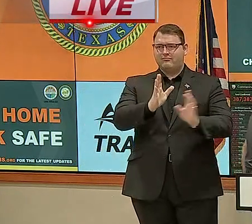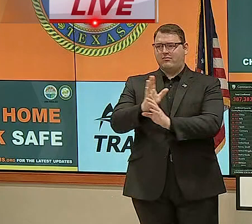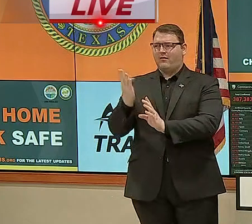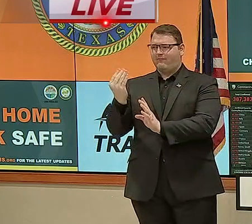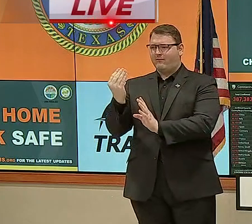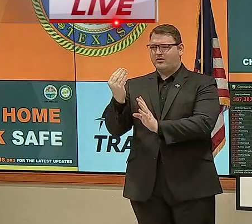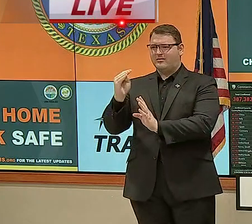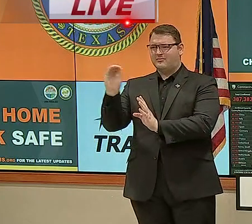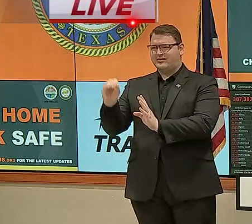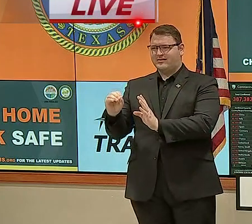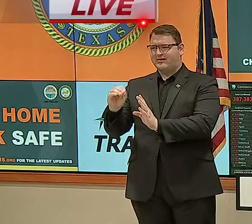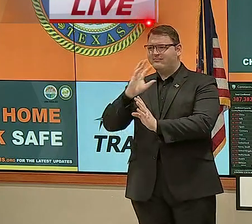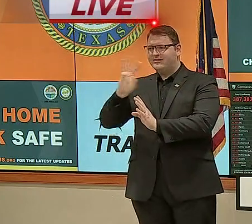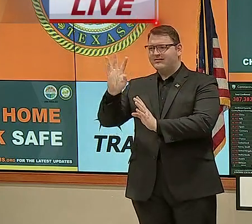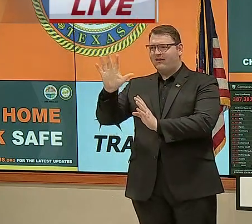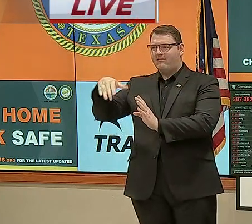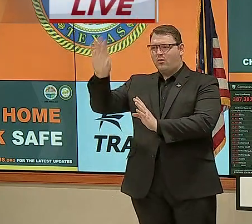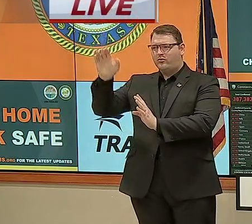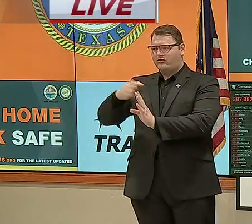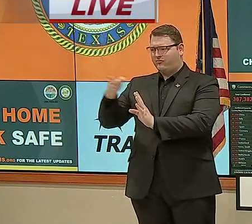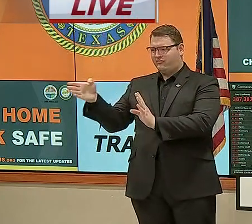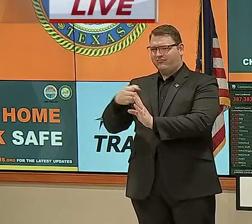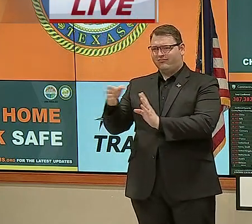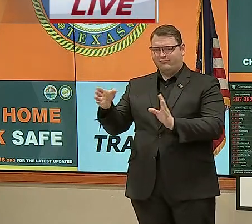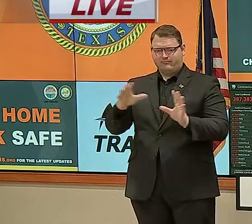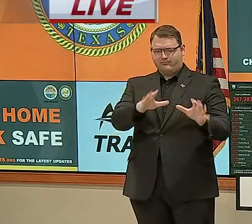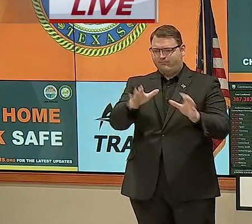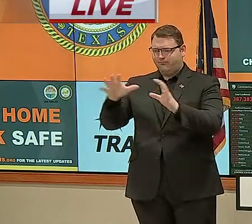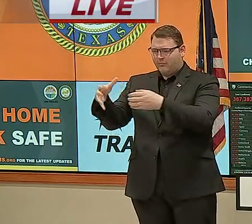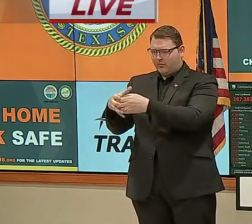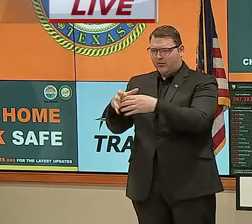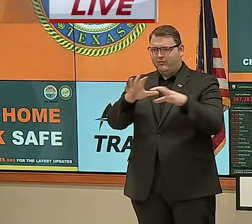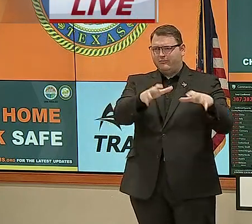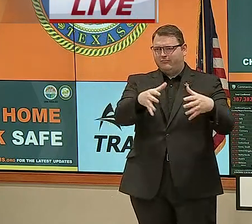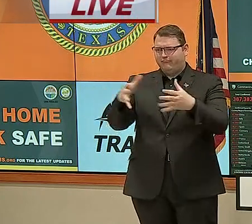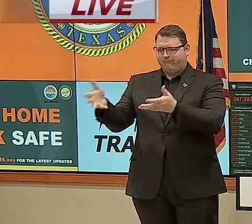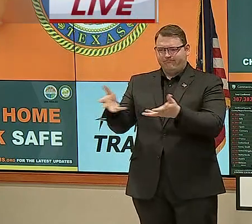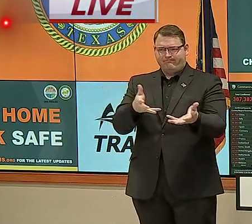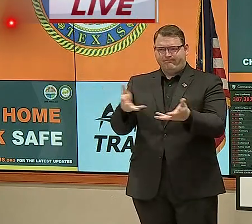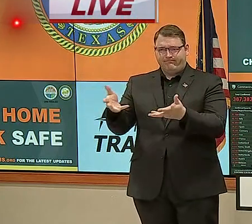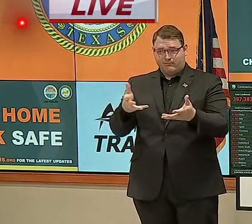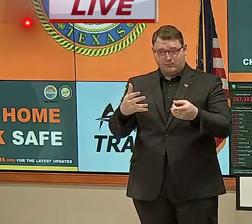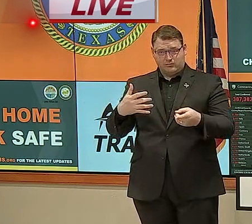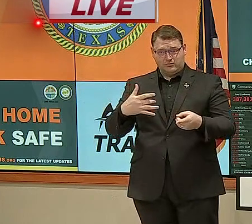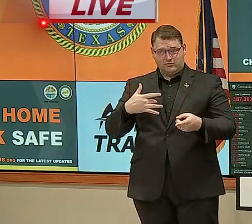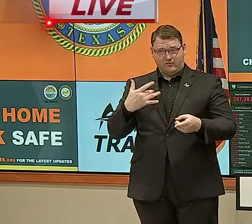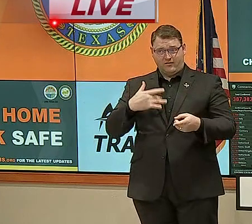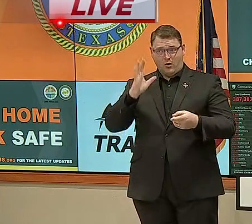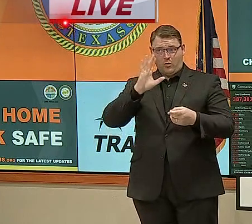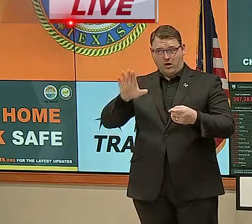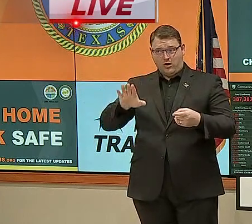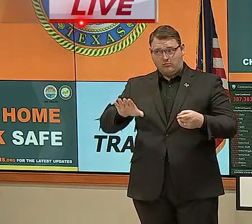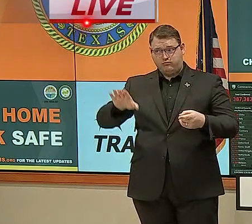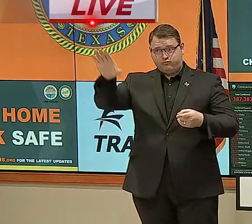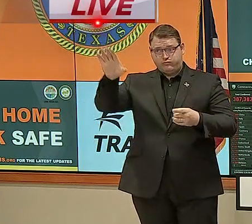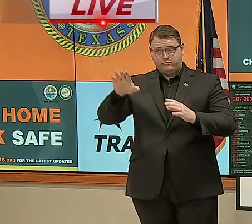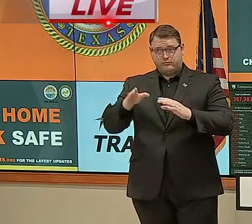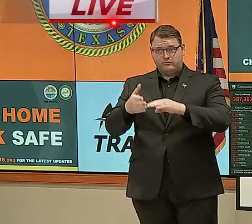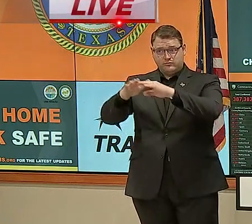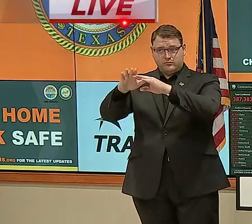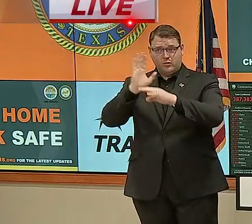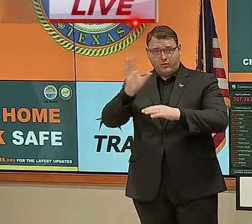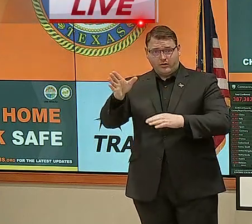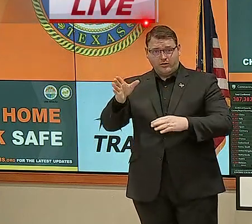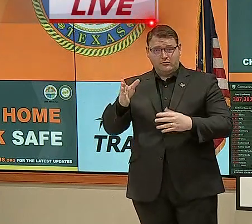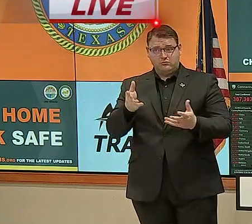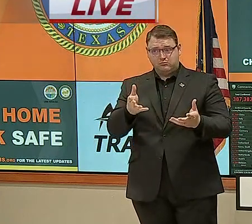Is this something you expect to continue to rise? And for the judge or anyone else,